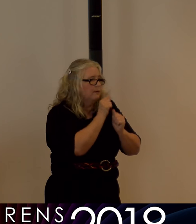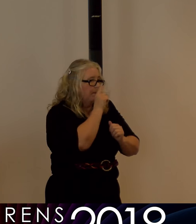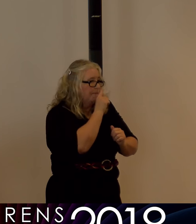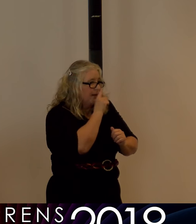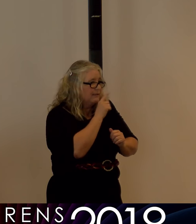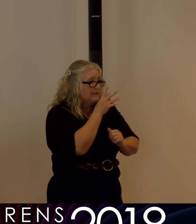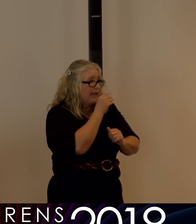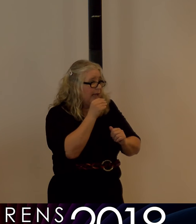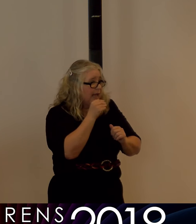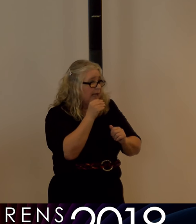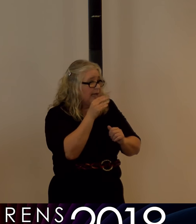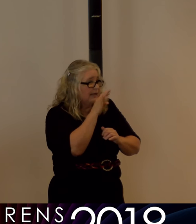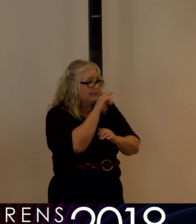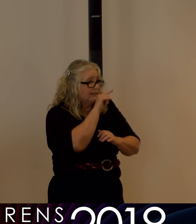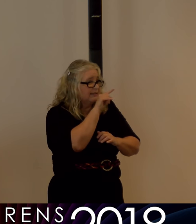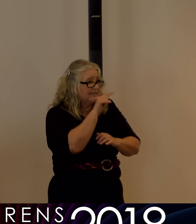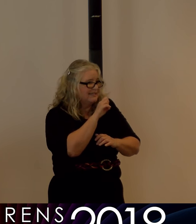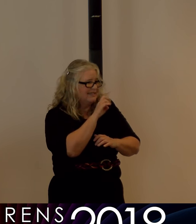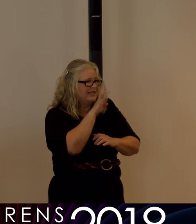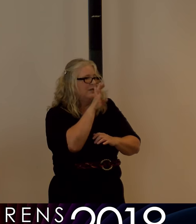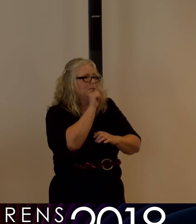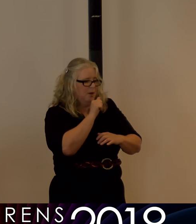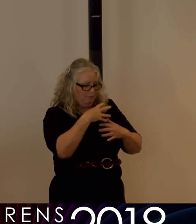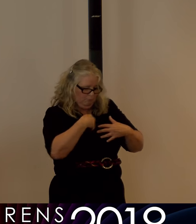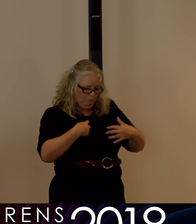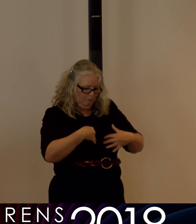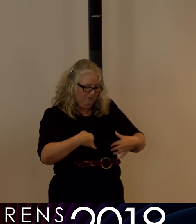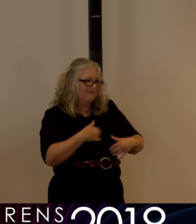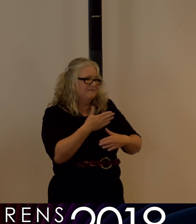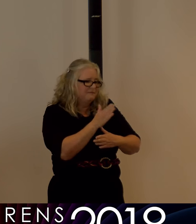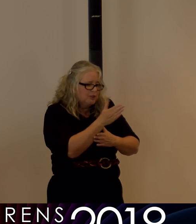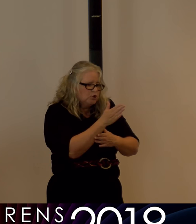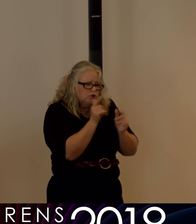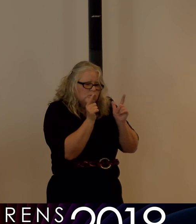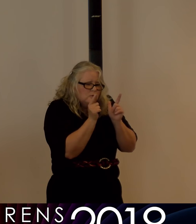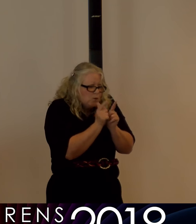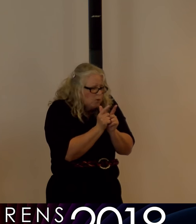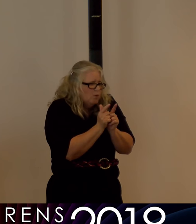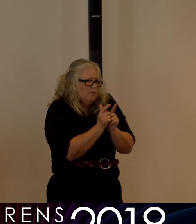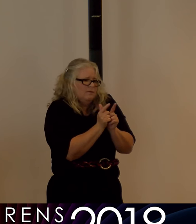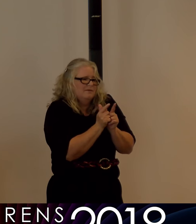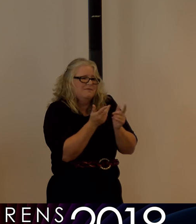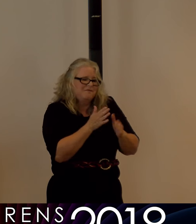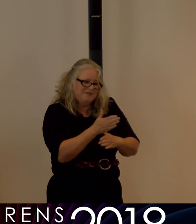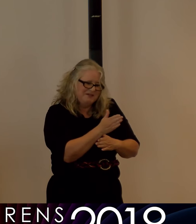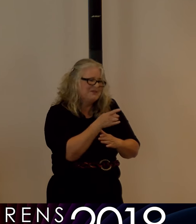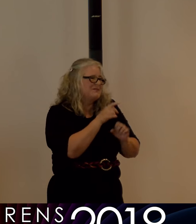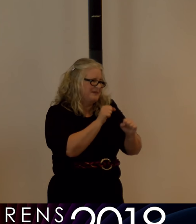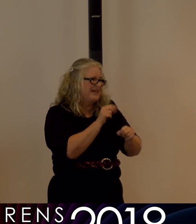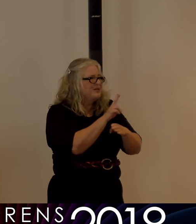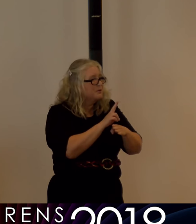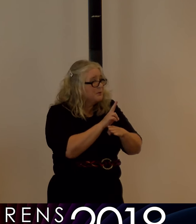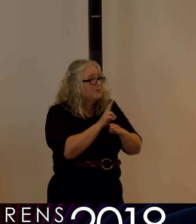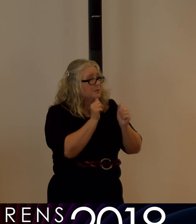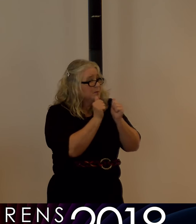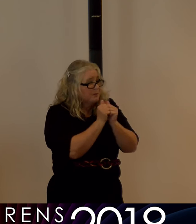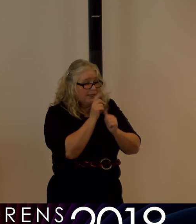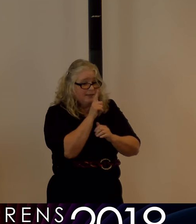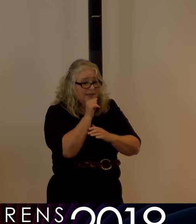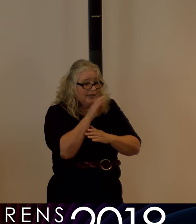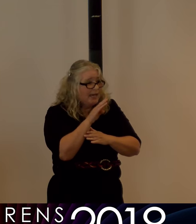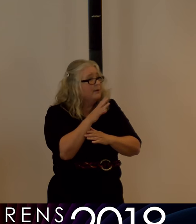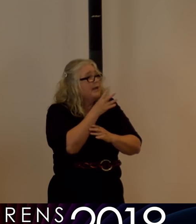called zebrafish because they have fancy stripes on them, but they're very small fish that you can use in the laboratory for genetic studies. And there